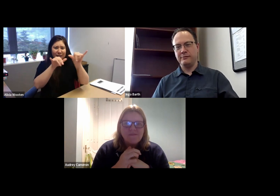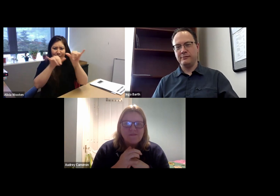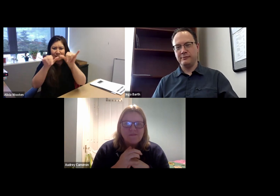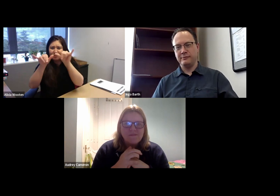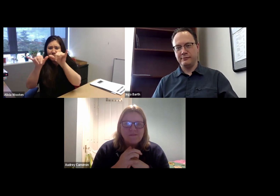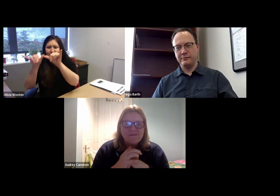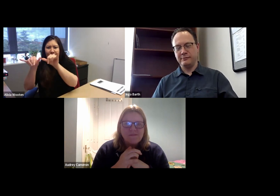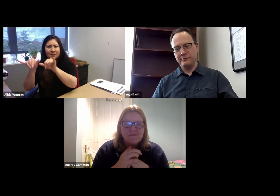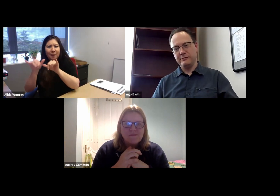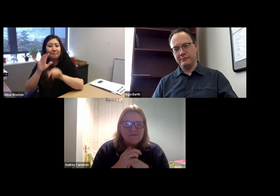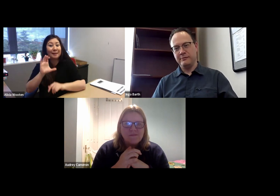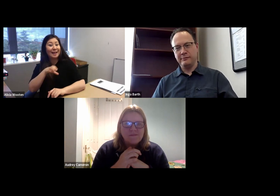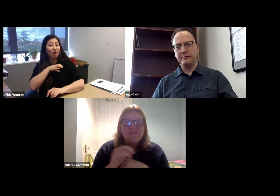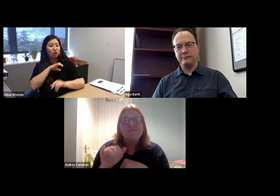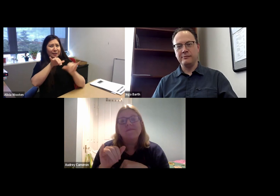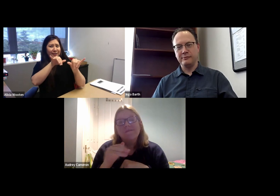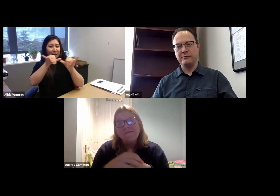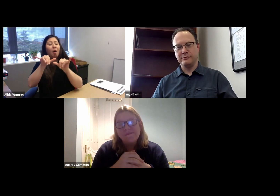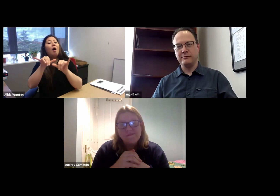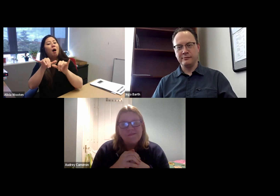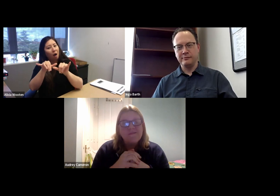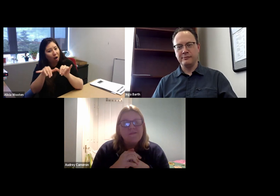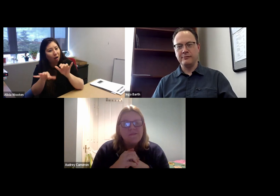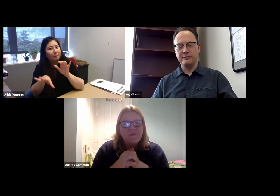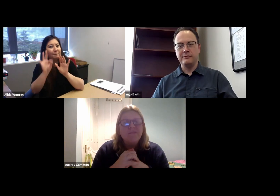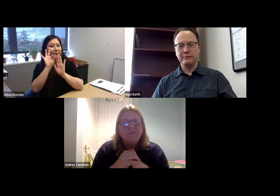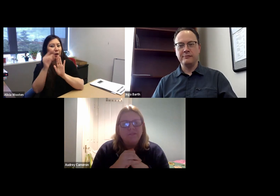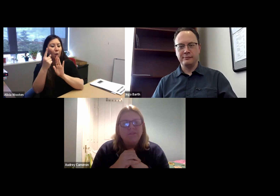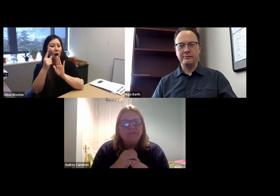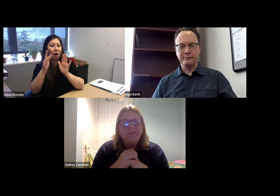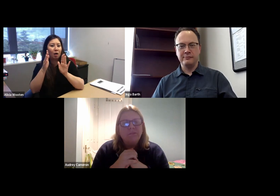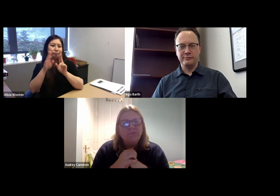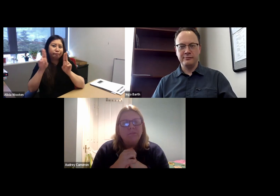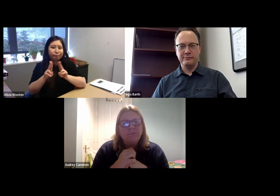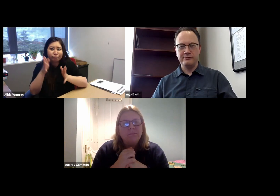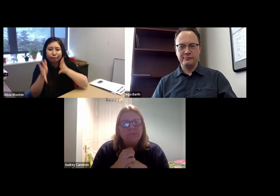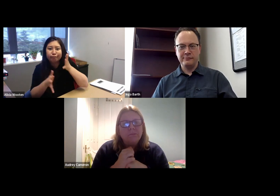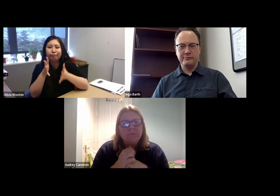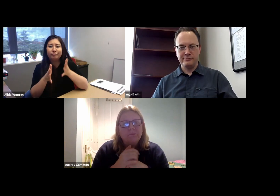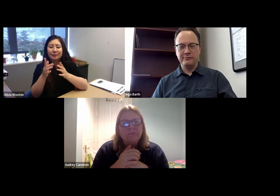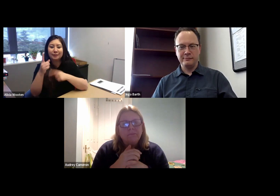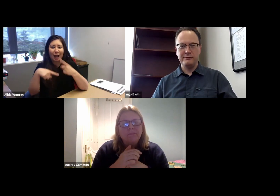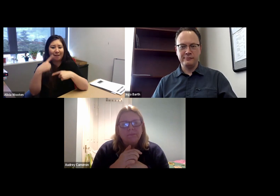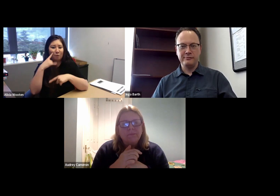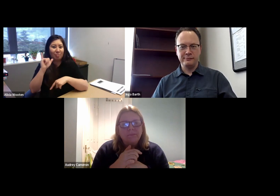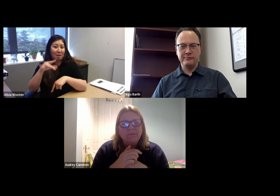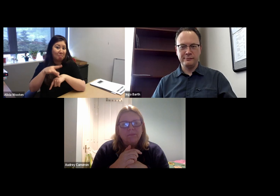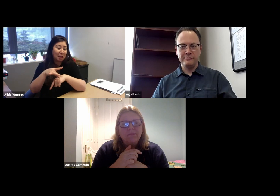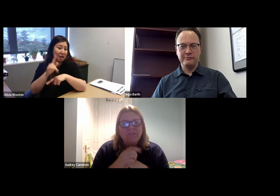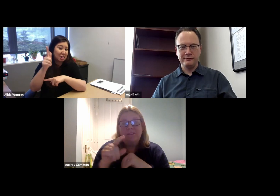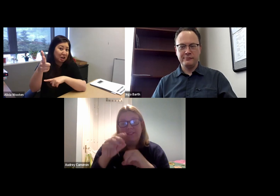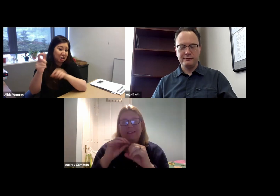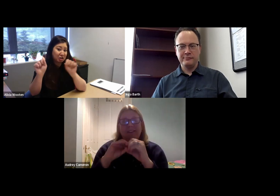it in BSL, and then think about the rationale behind that. And then we could really think about and